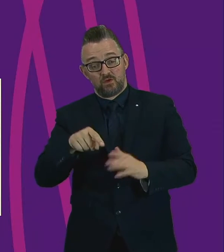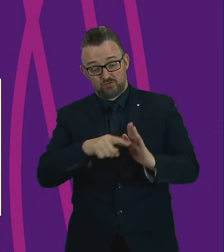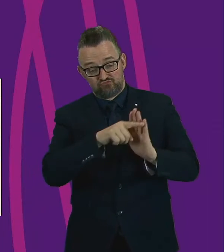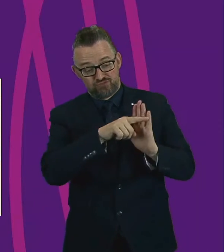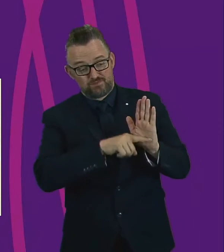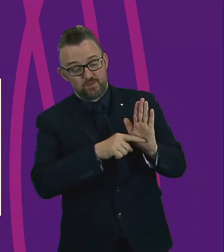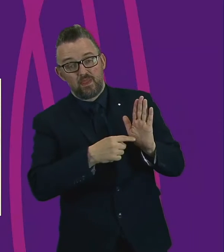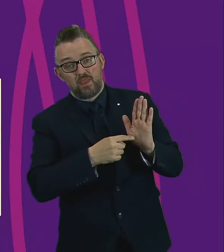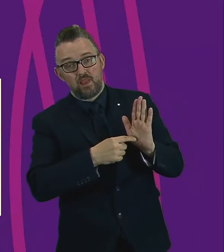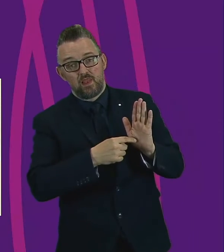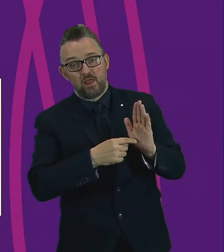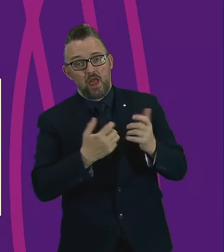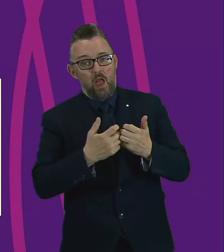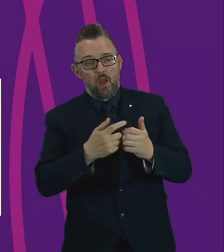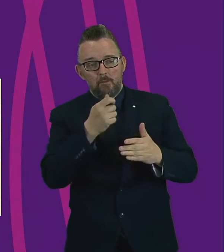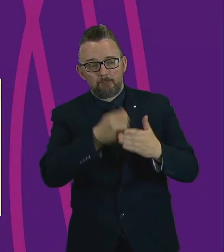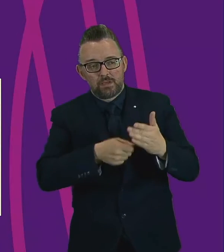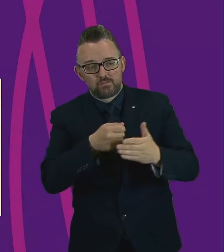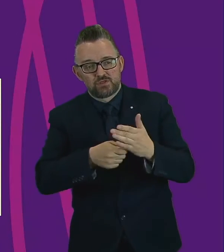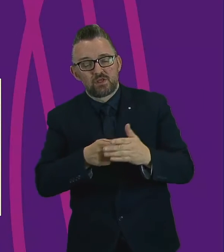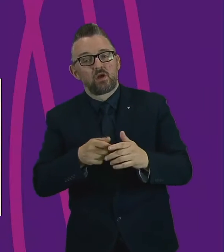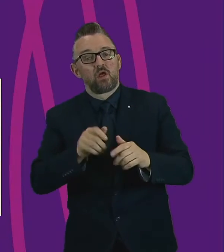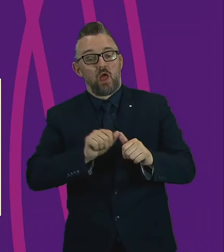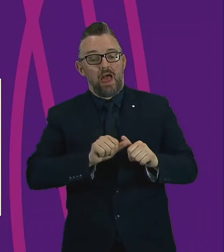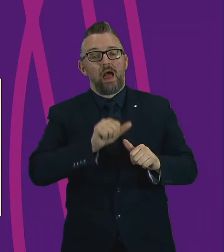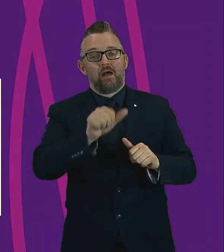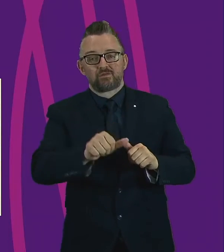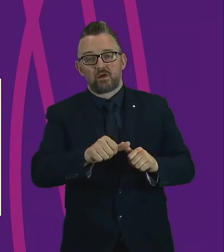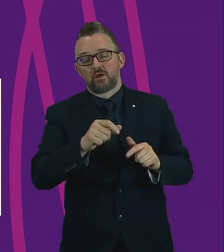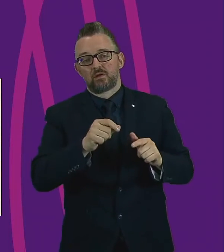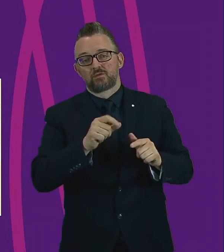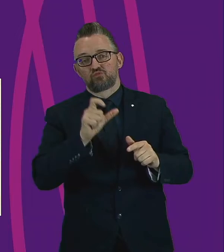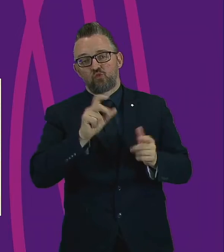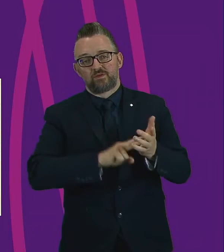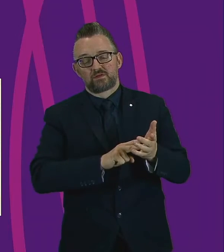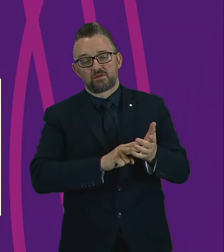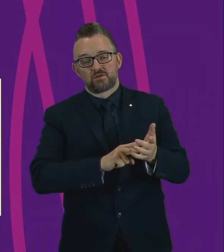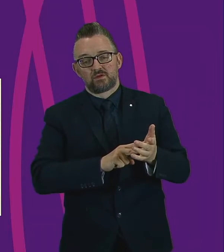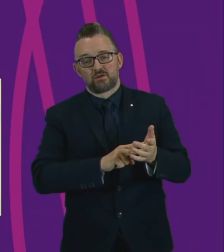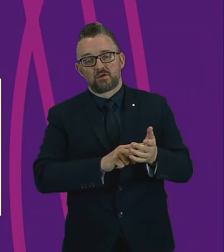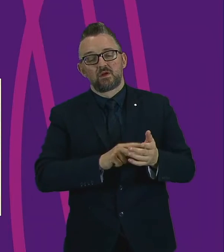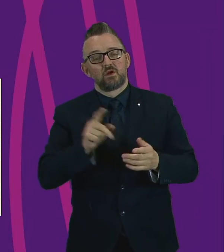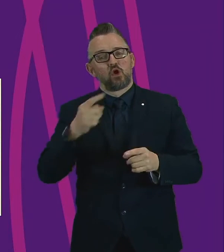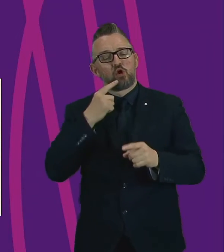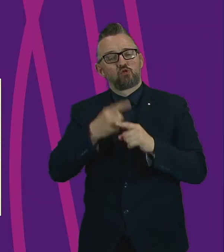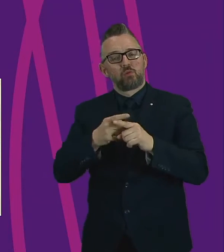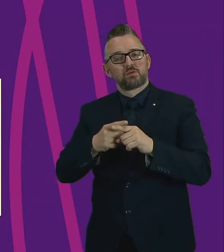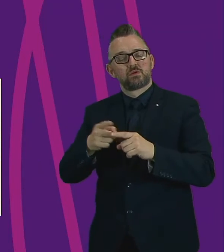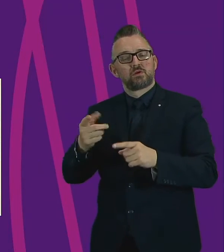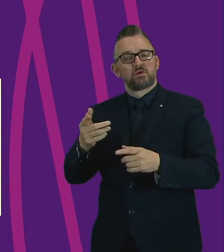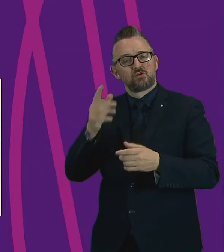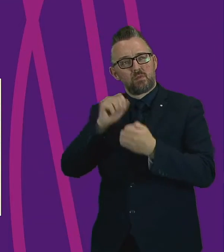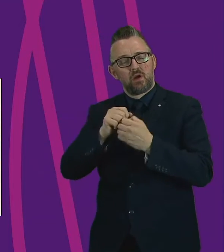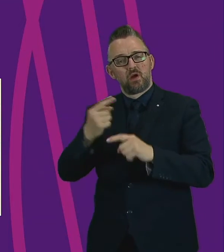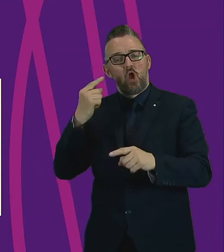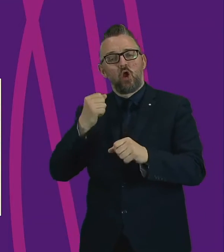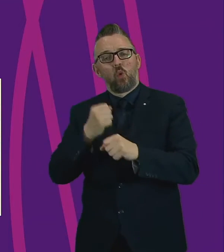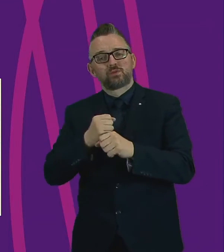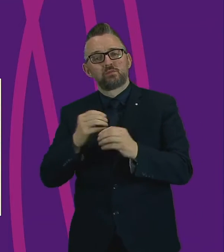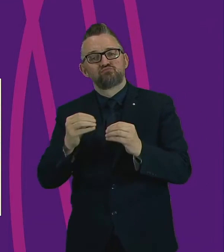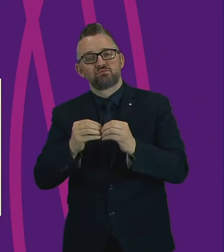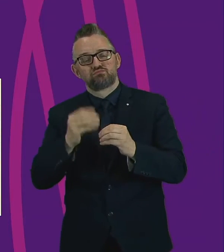principles for procurement in the post-COVID economy. Maureen Watt talked about Gordon Brown talking about the